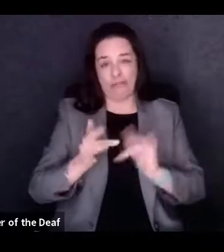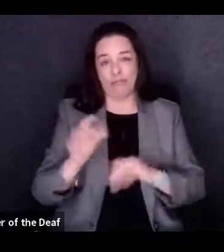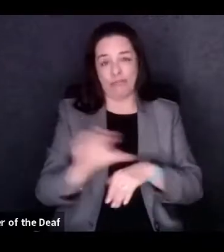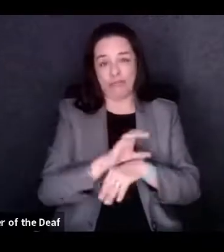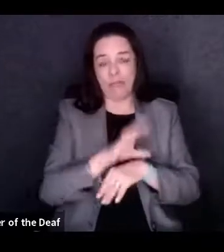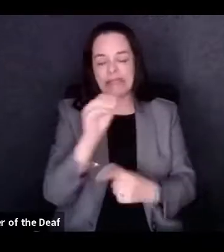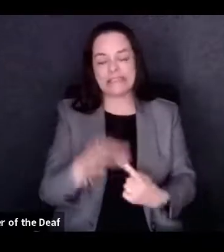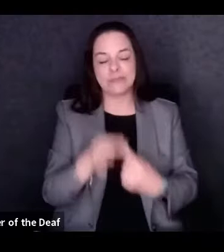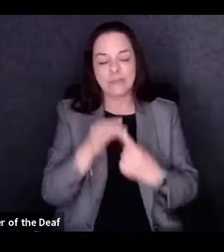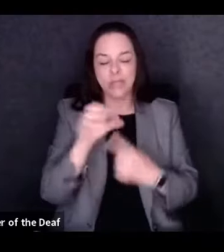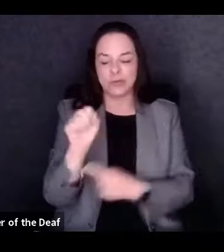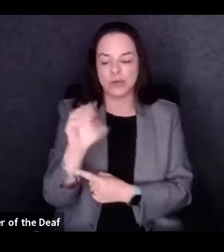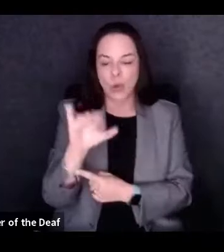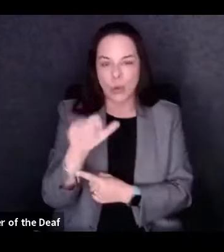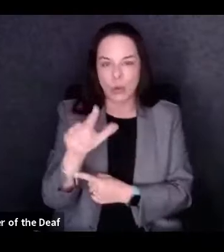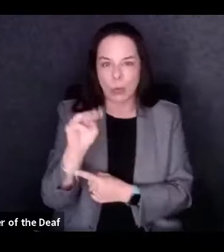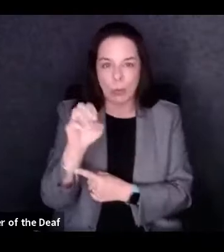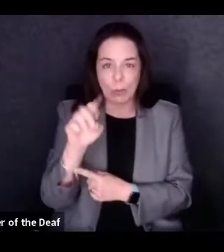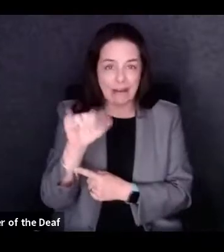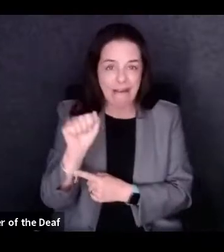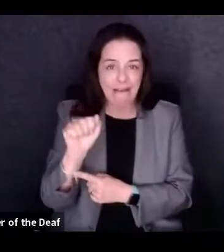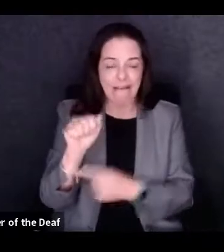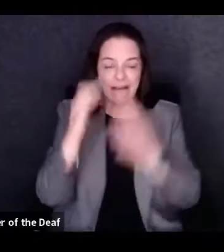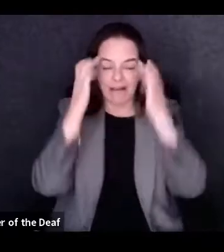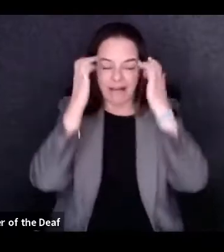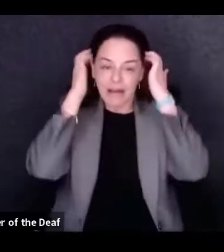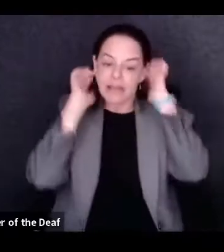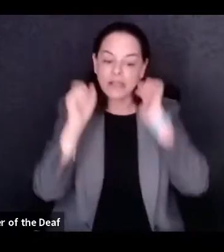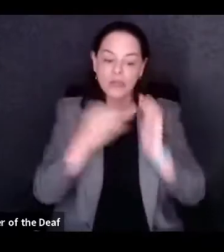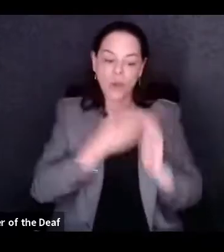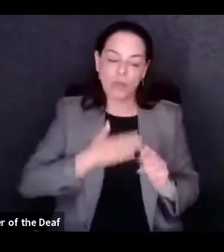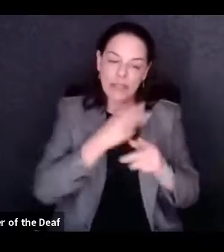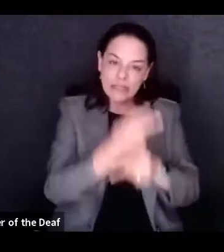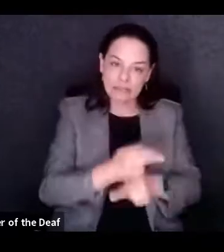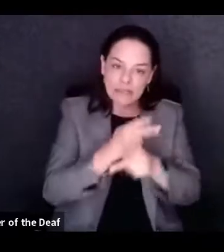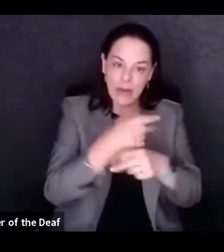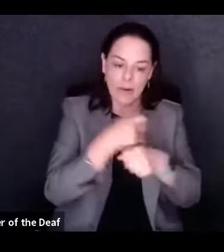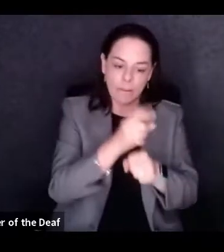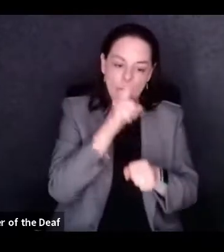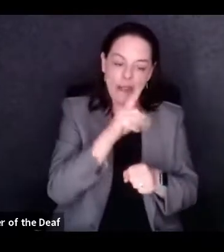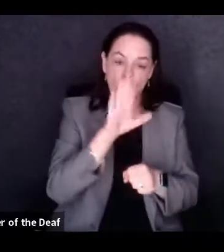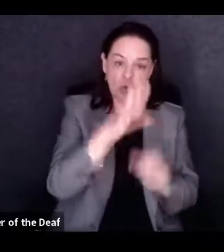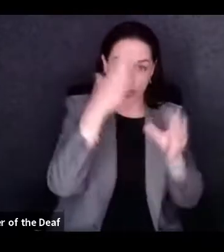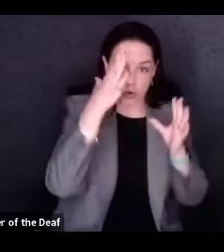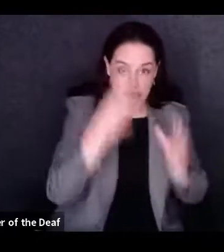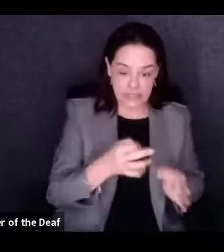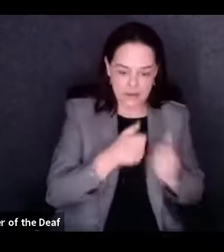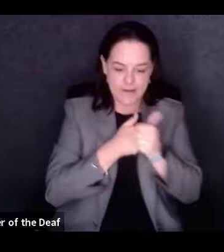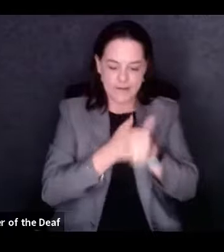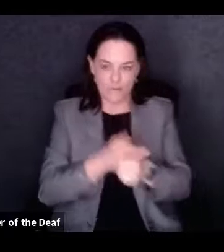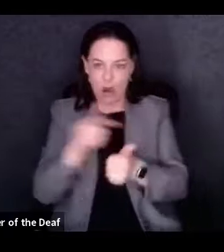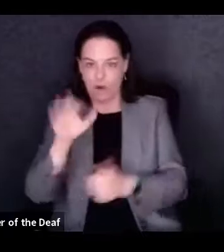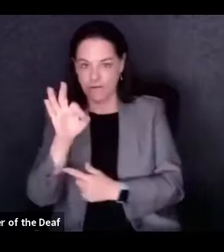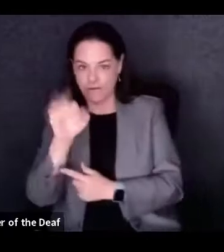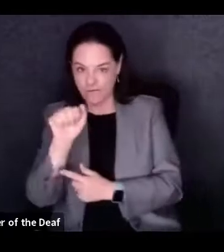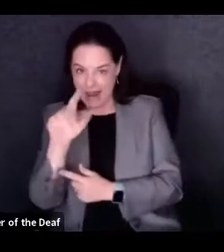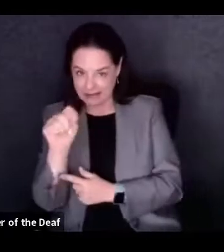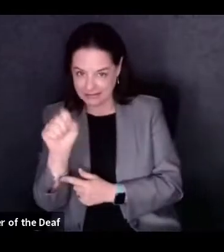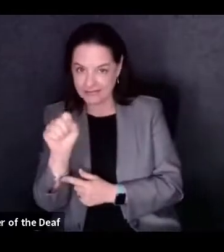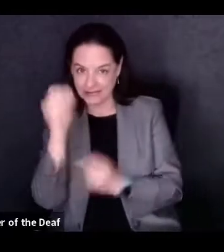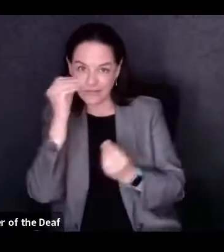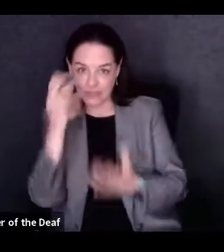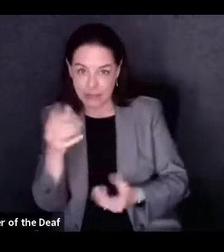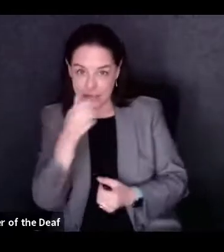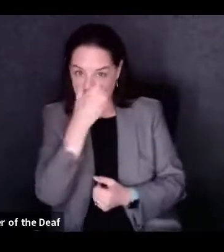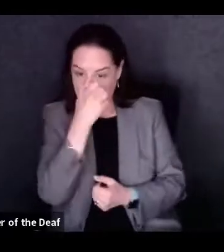social media. So please be cautious and make sure that you're making your decisions based on factual information. This